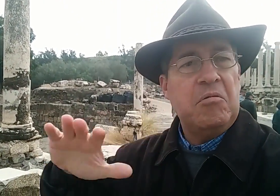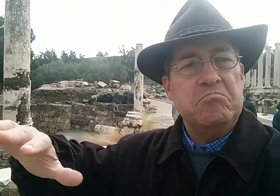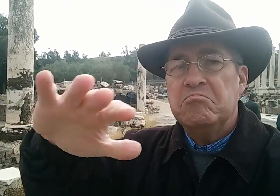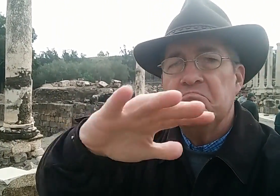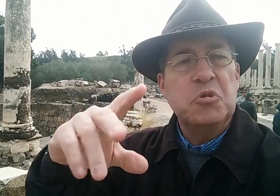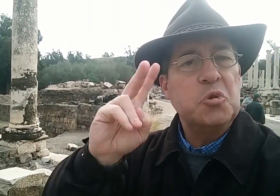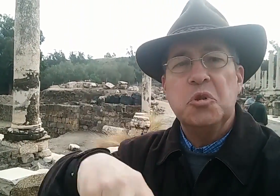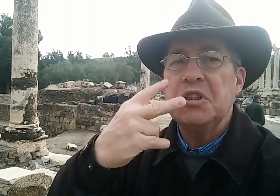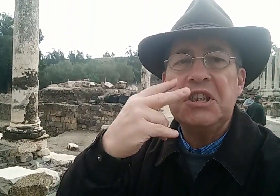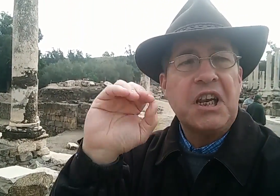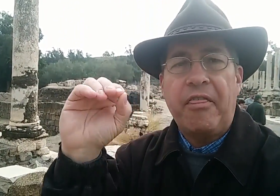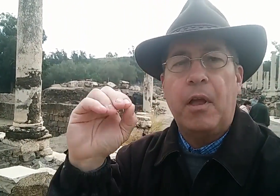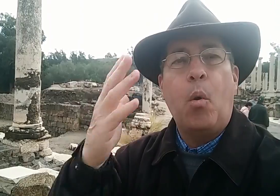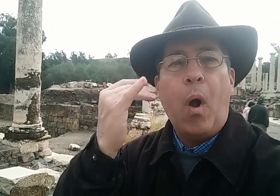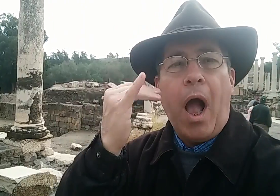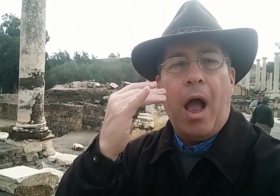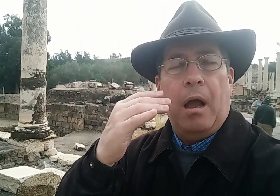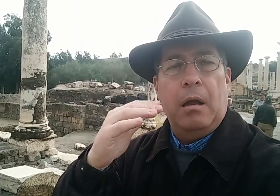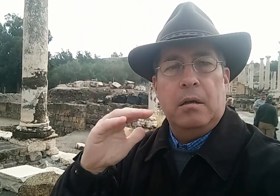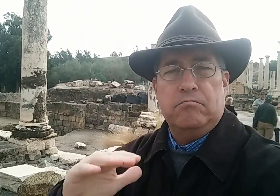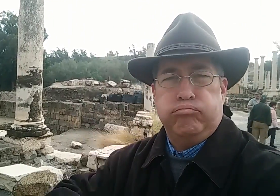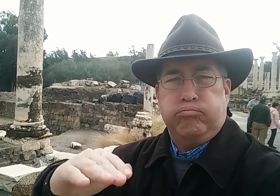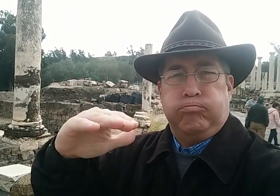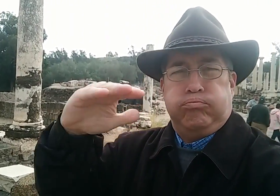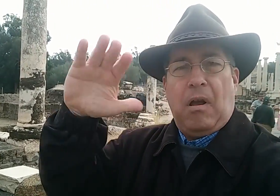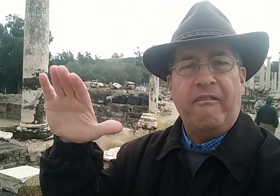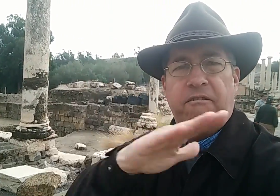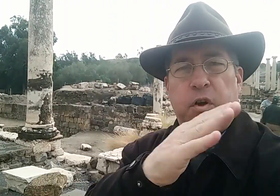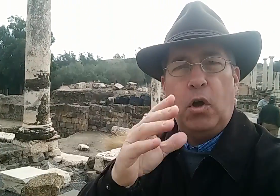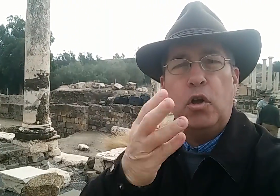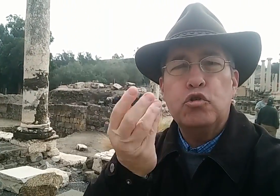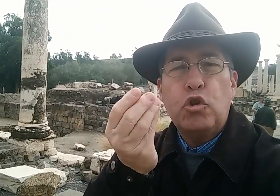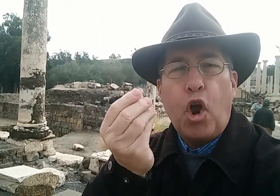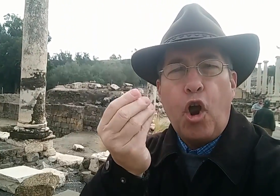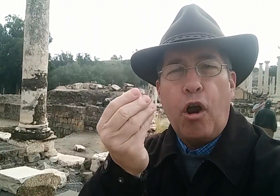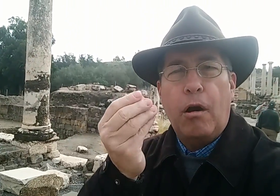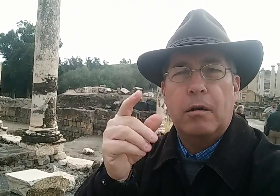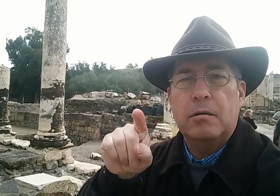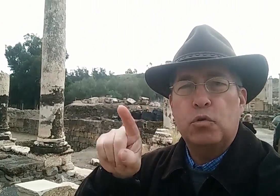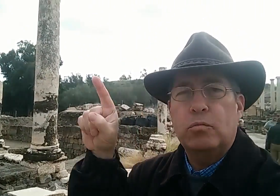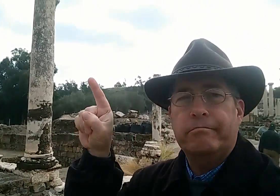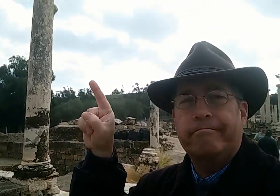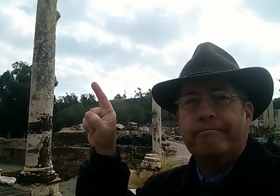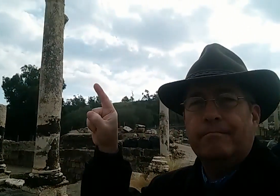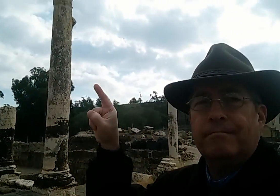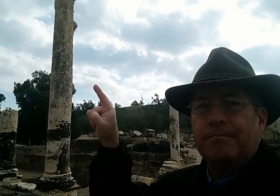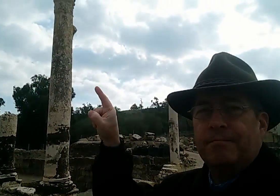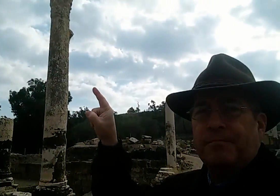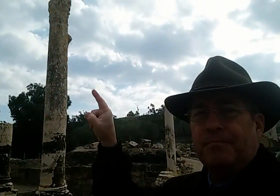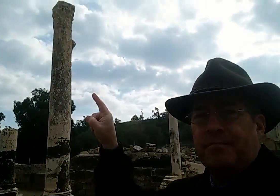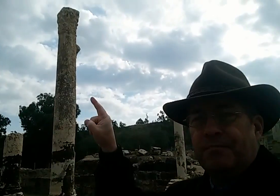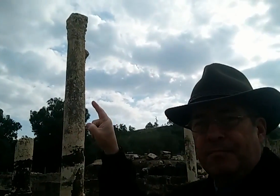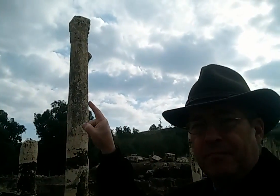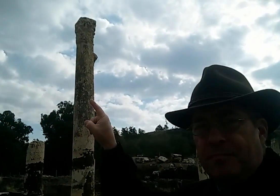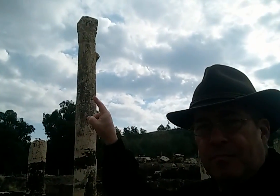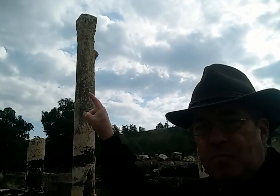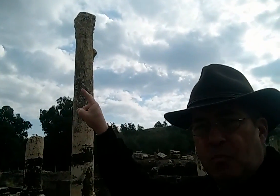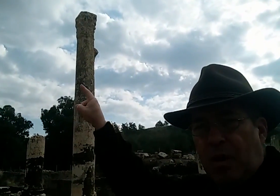was nothing, you couldn't see anything. It was all built up. There was one little